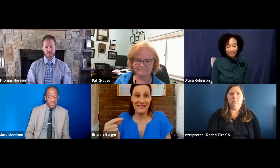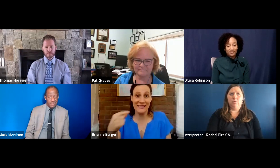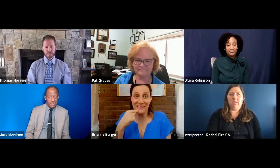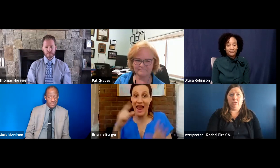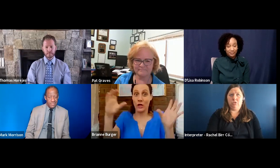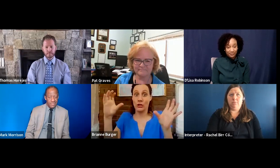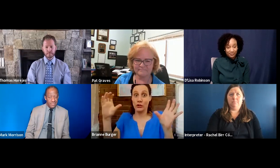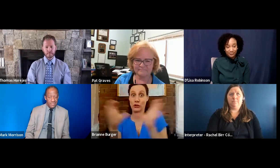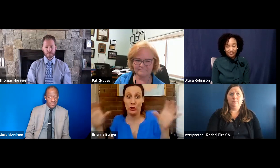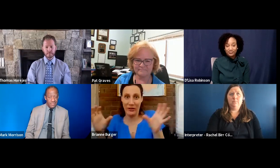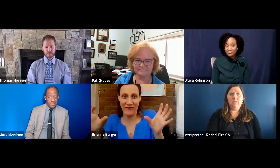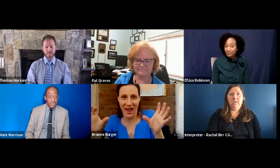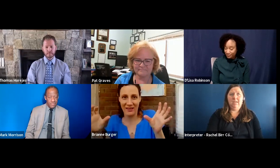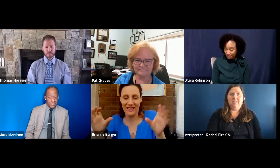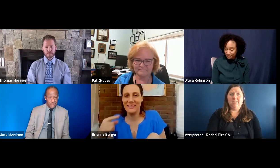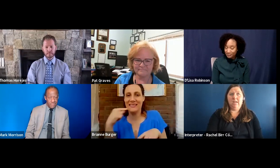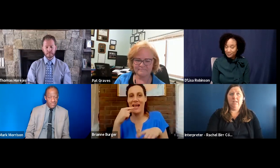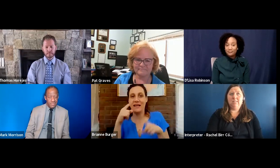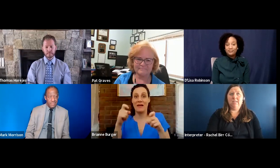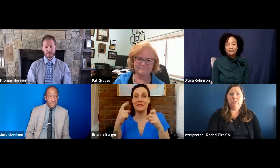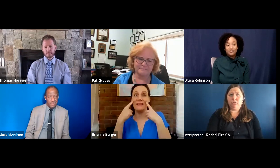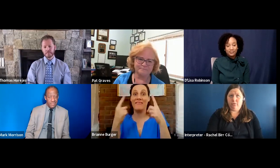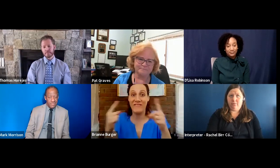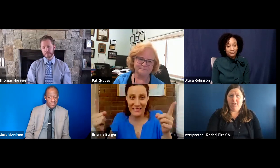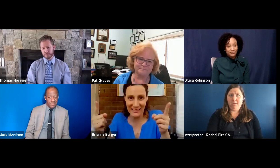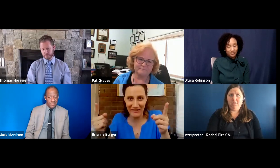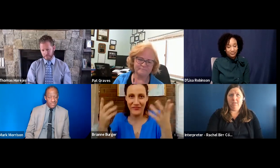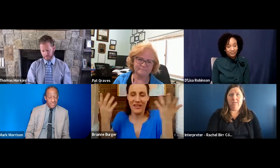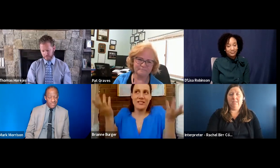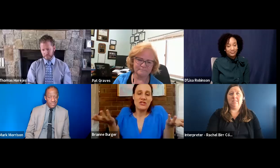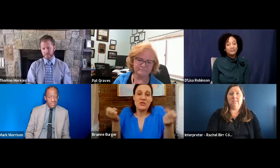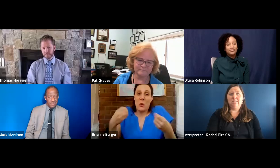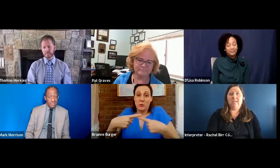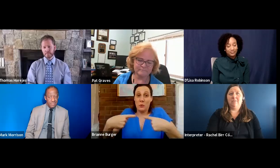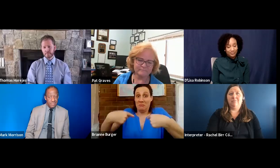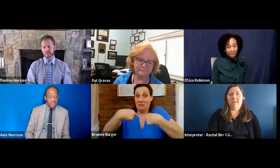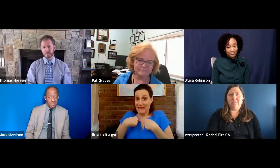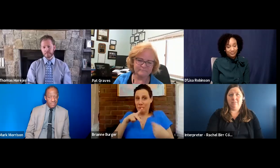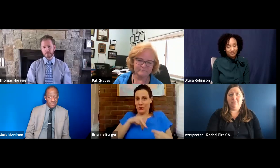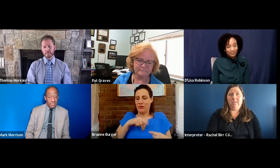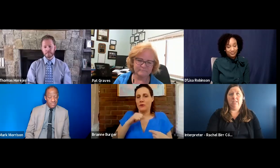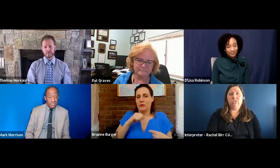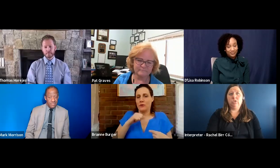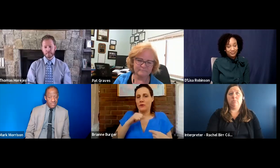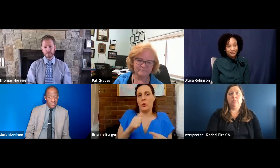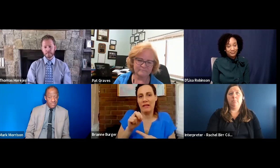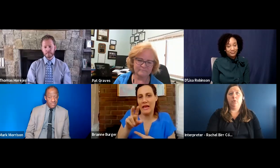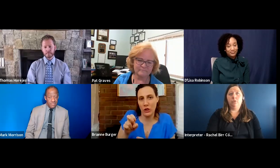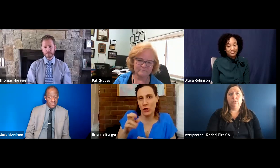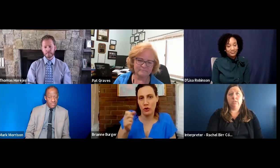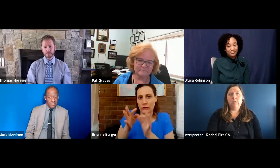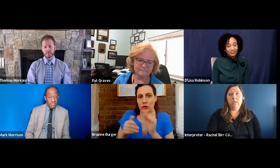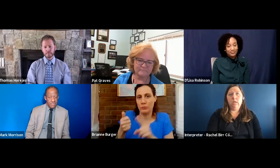effective communication. It does not say certified, it does say effective. And so to